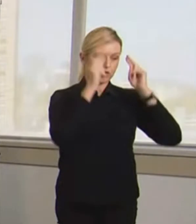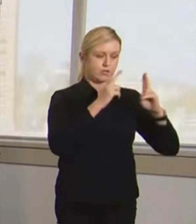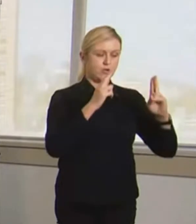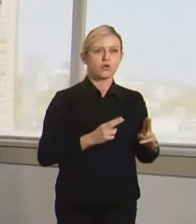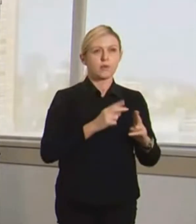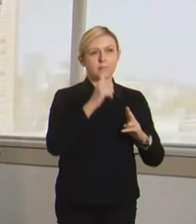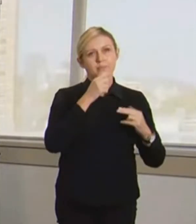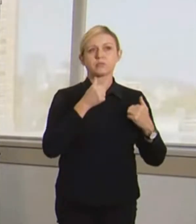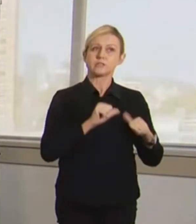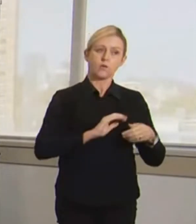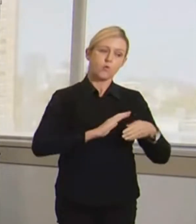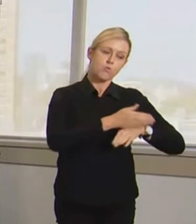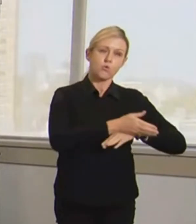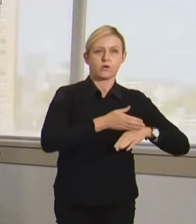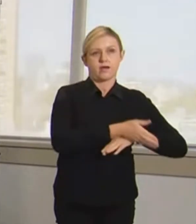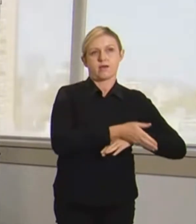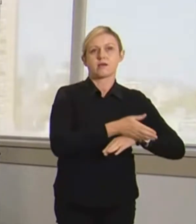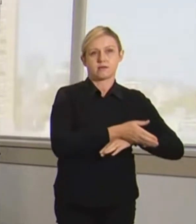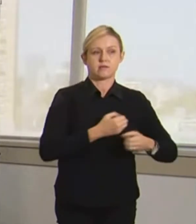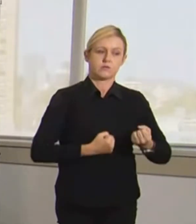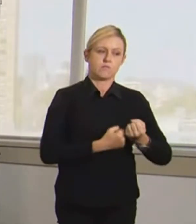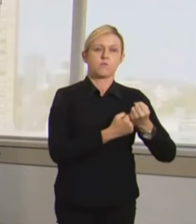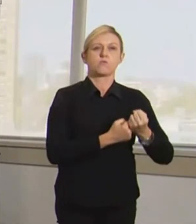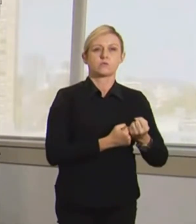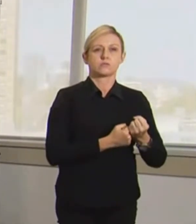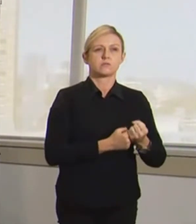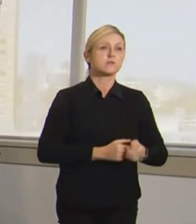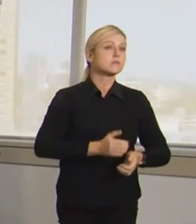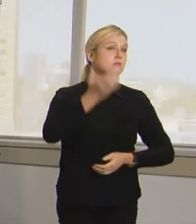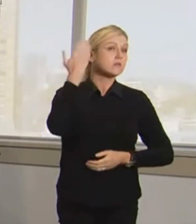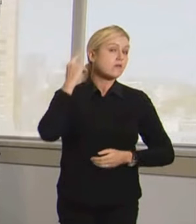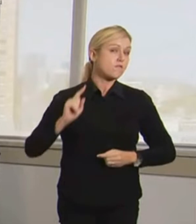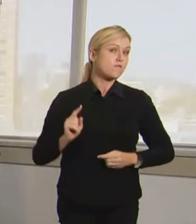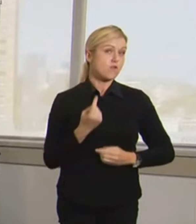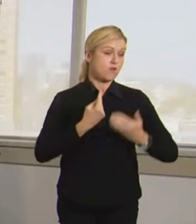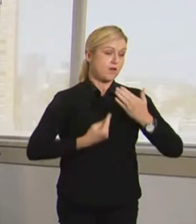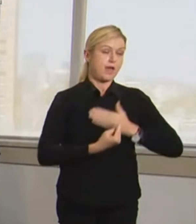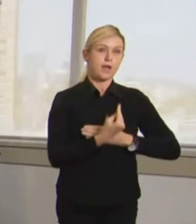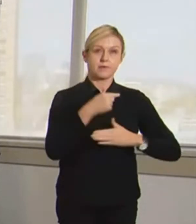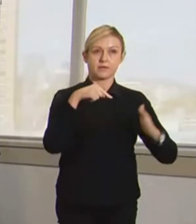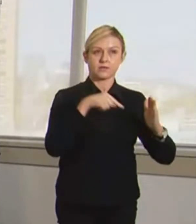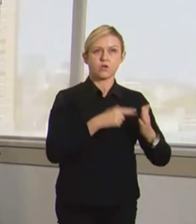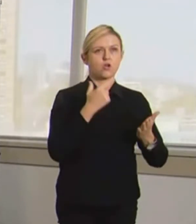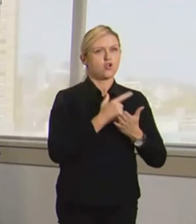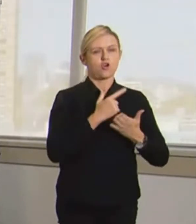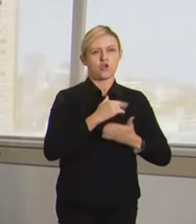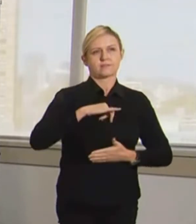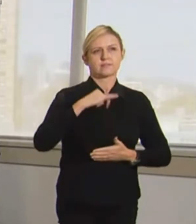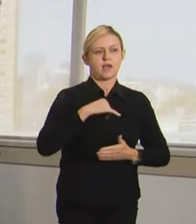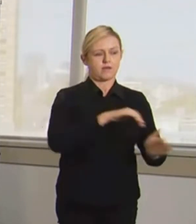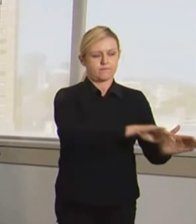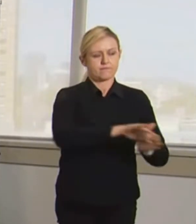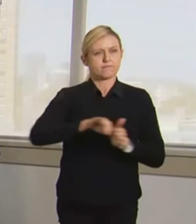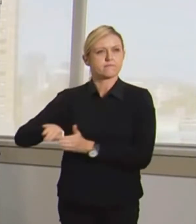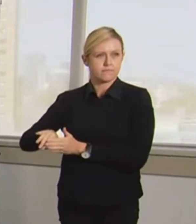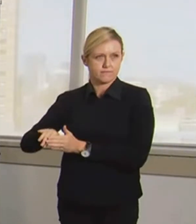out. When this first came up, obviously there were a very large number of staff who were taken offline because of the